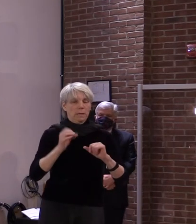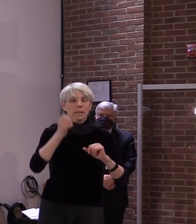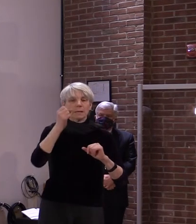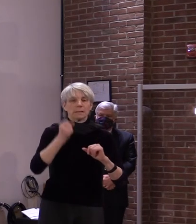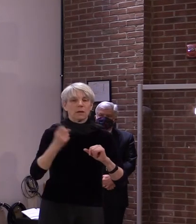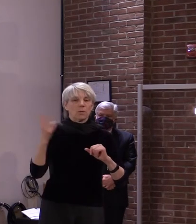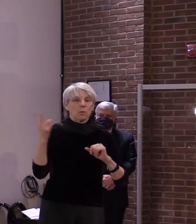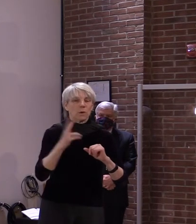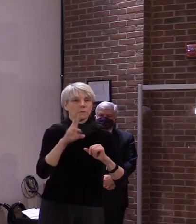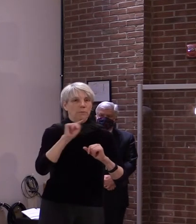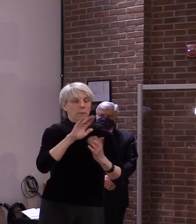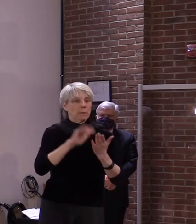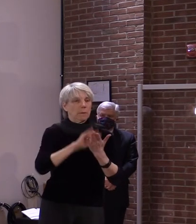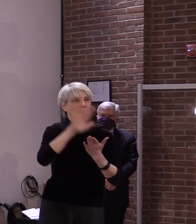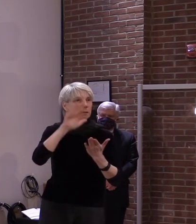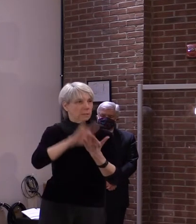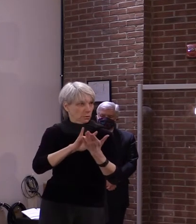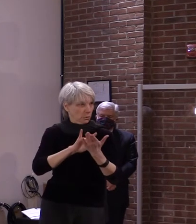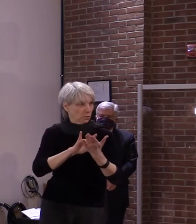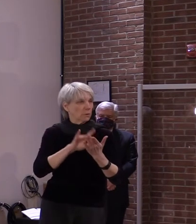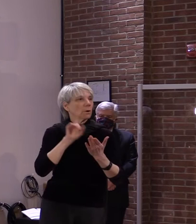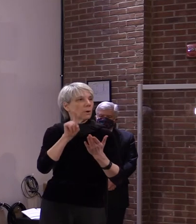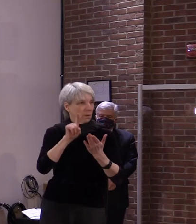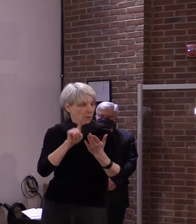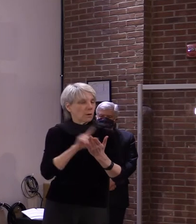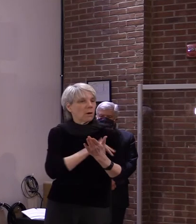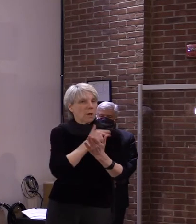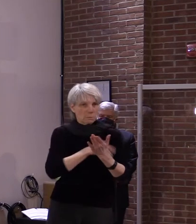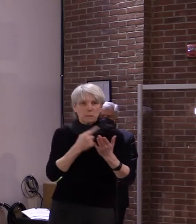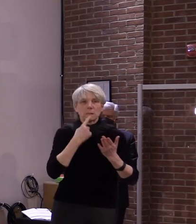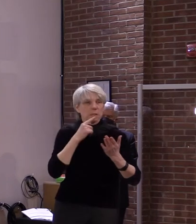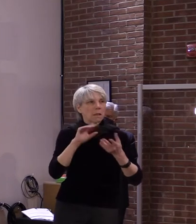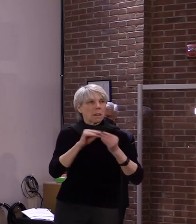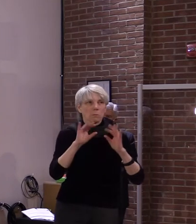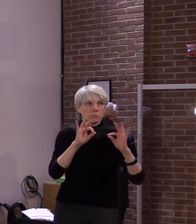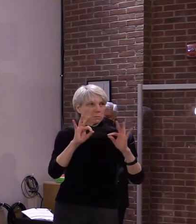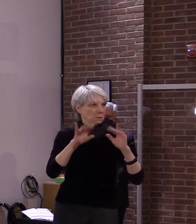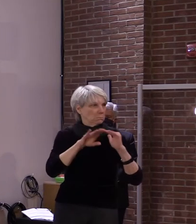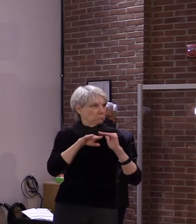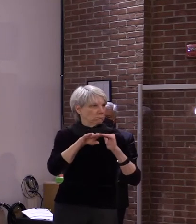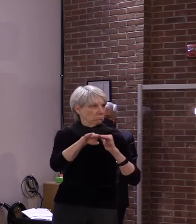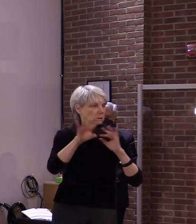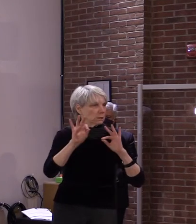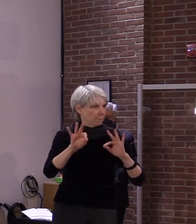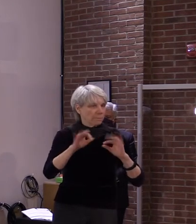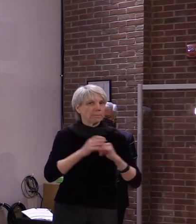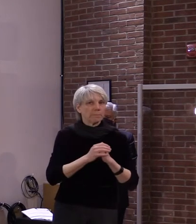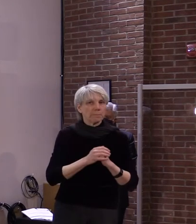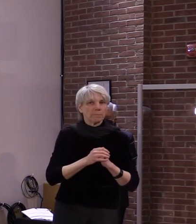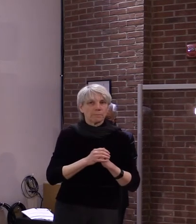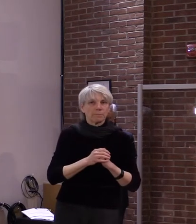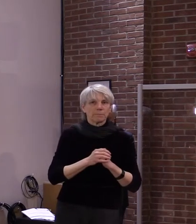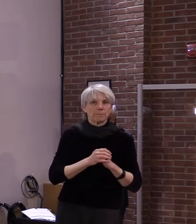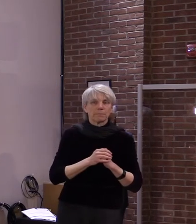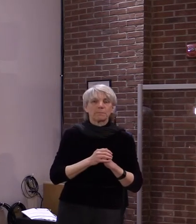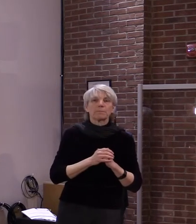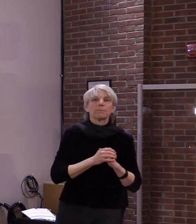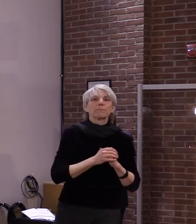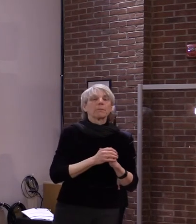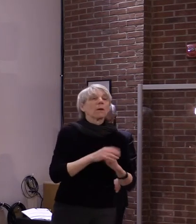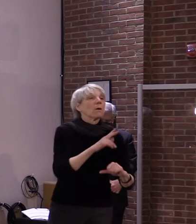medical center have stabilized regional hospitals and facilities to receive recovering covid